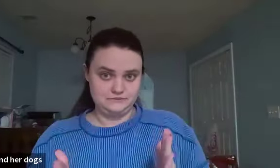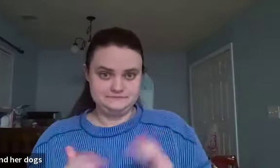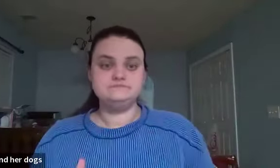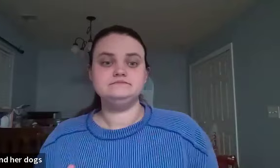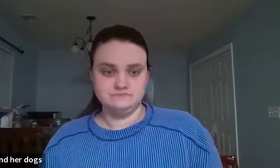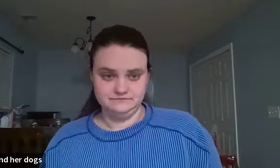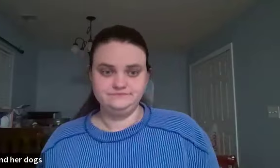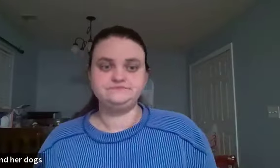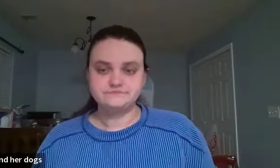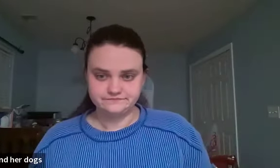player.